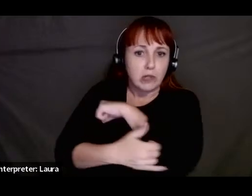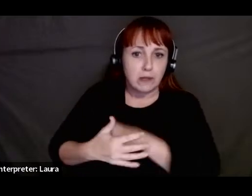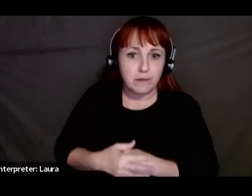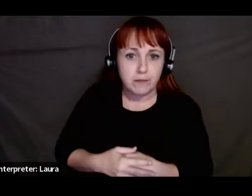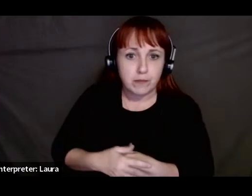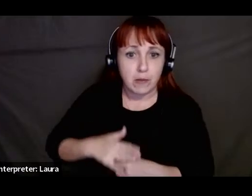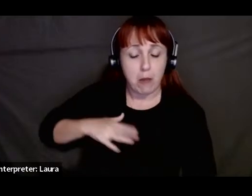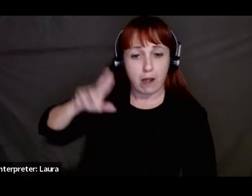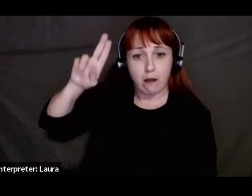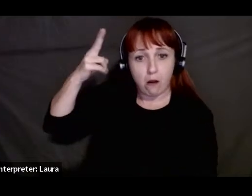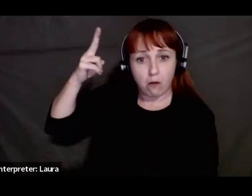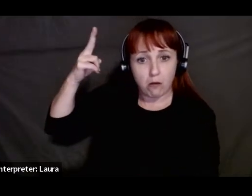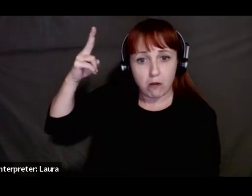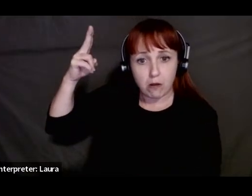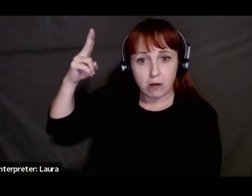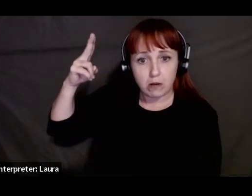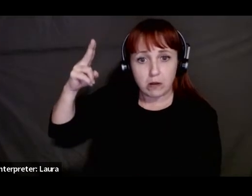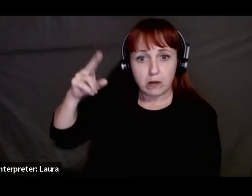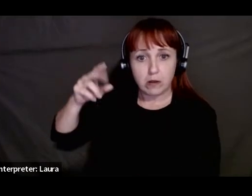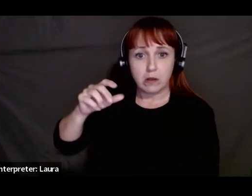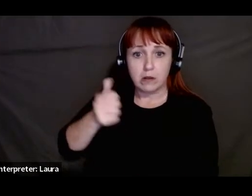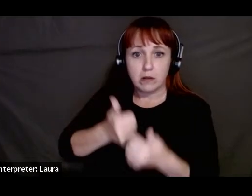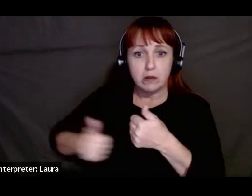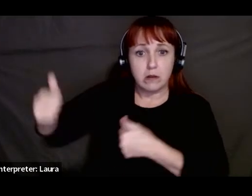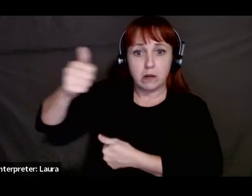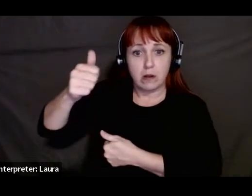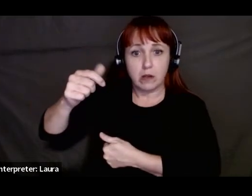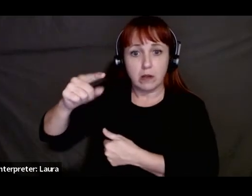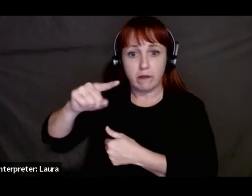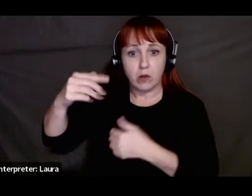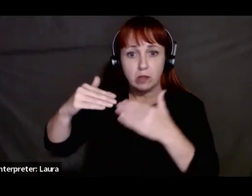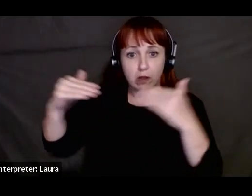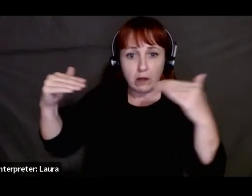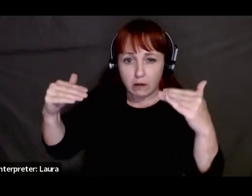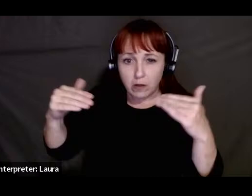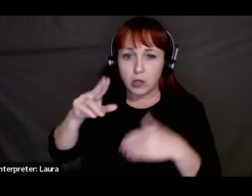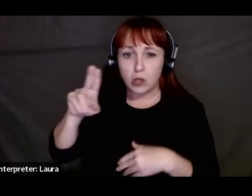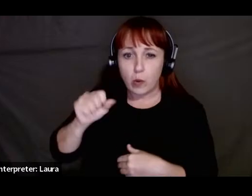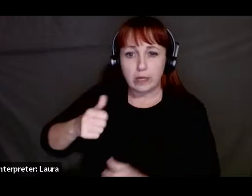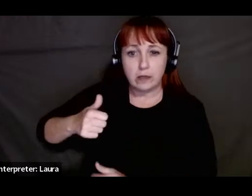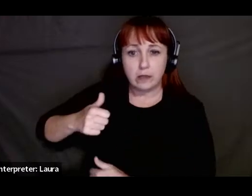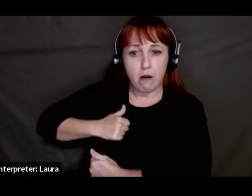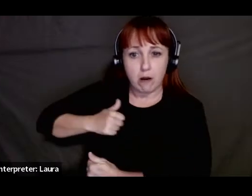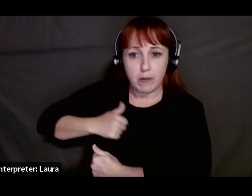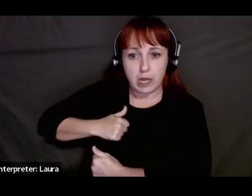My uncle was a Sergeant First Cavalry in the U.S. Army. I'm